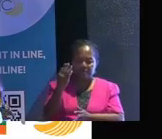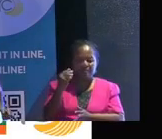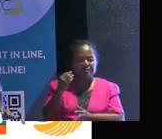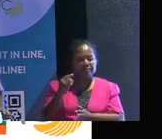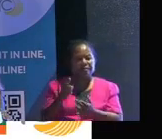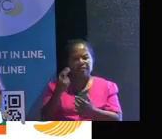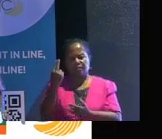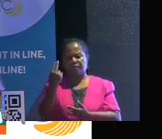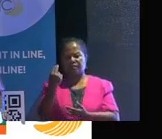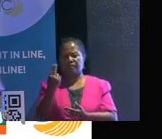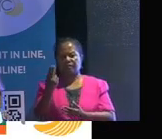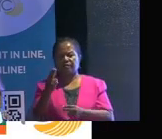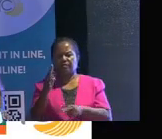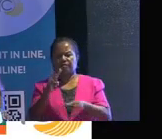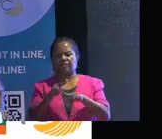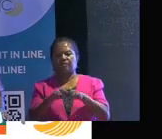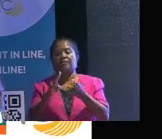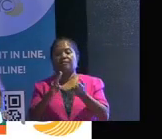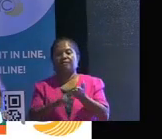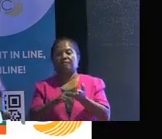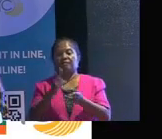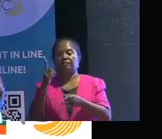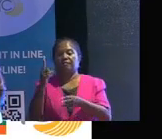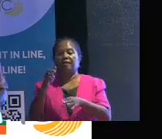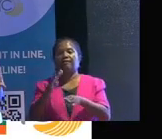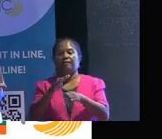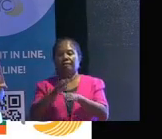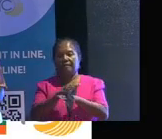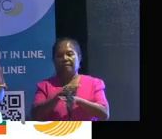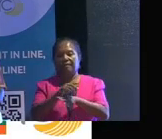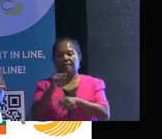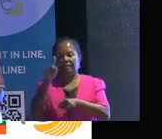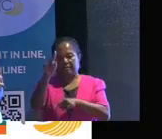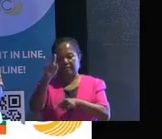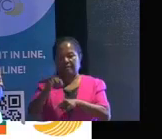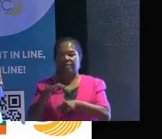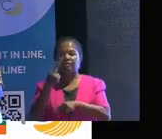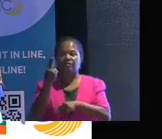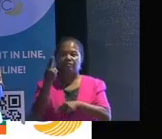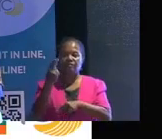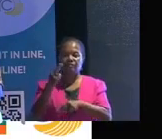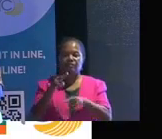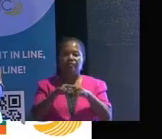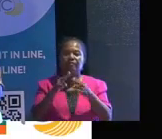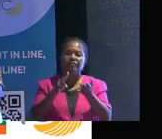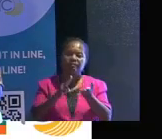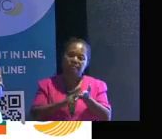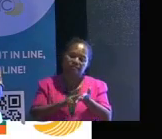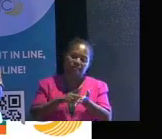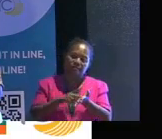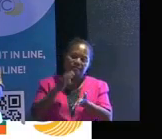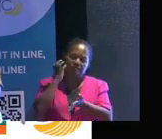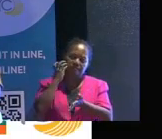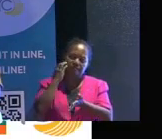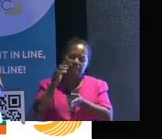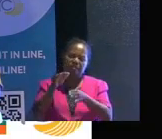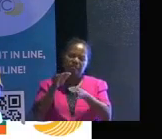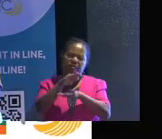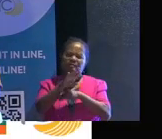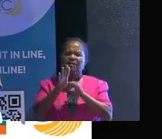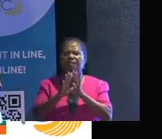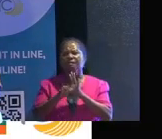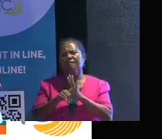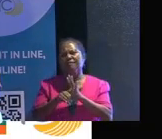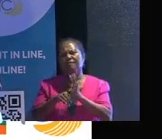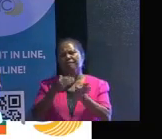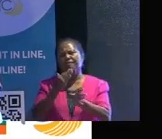for the 2 fortnights in that month, we divide by 2 fortnights because it was end. When you do overtime or when